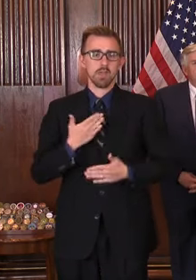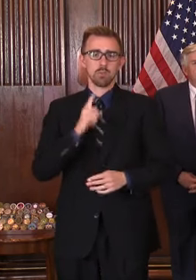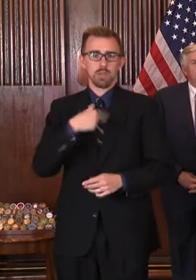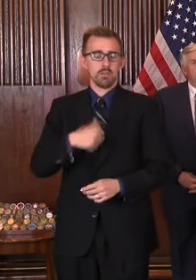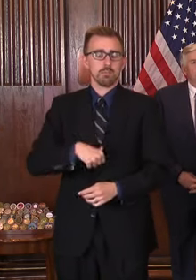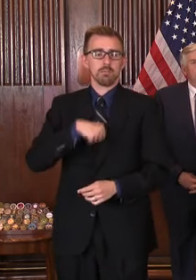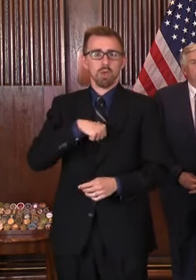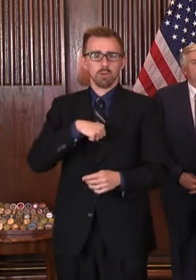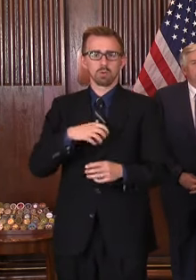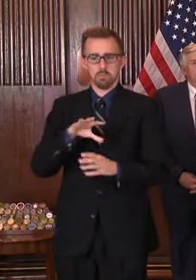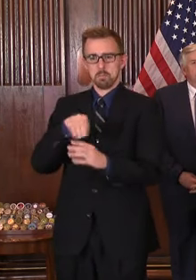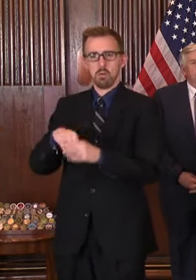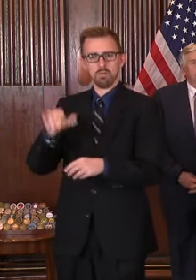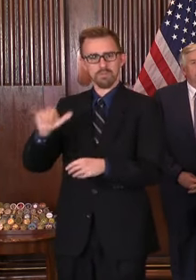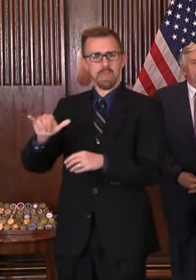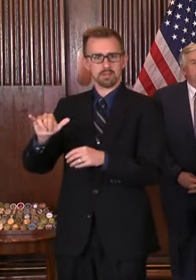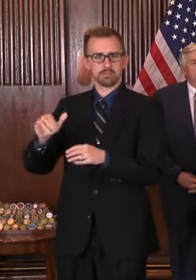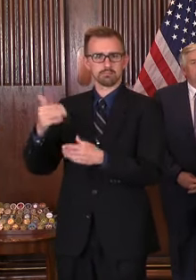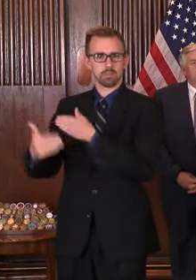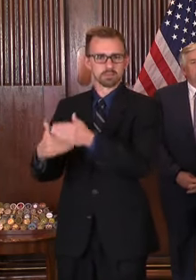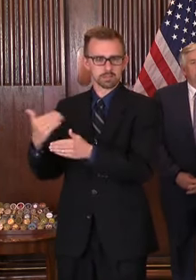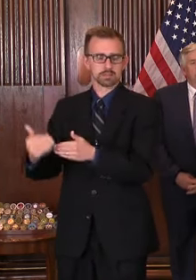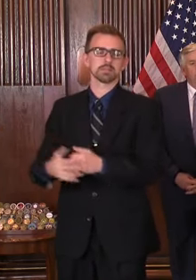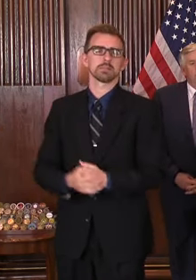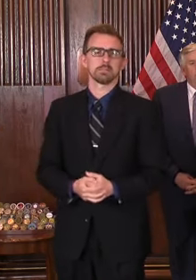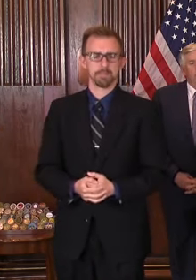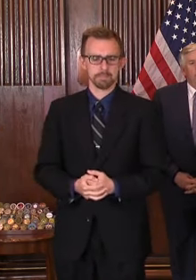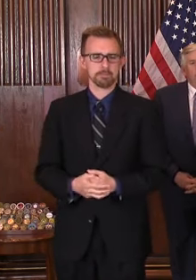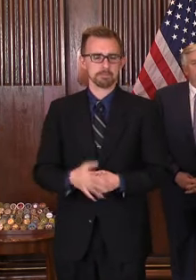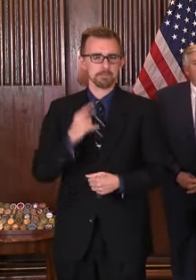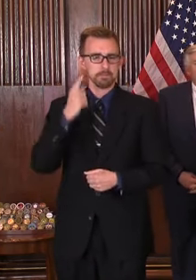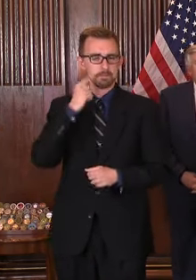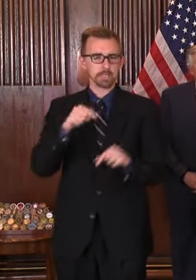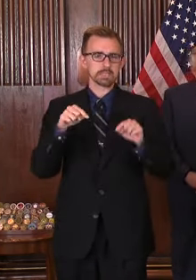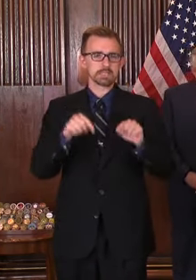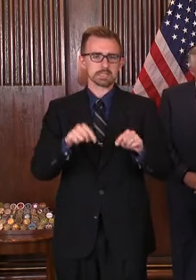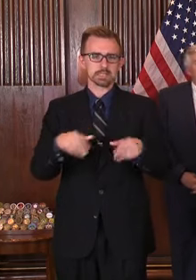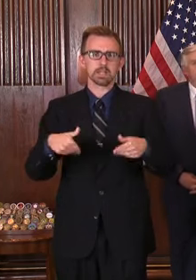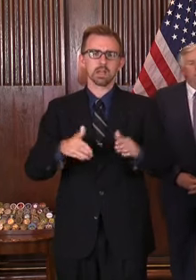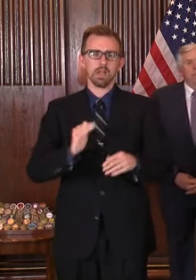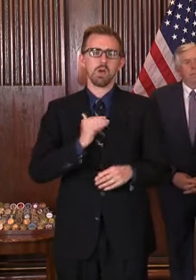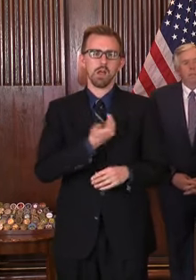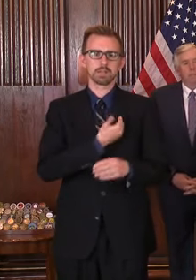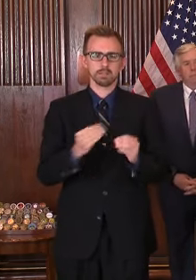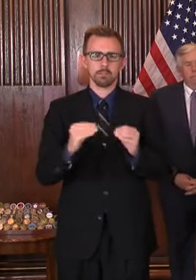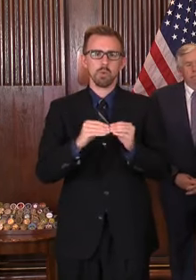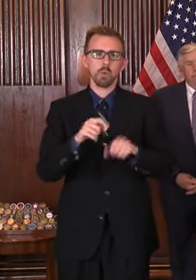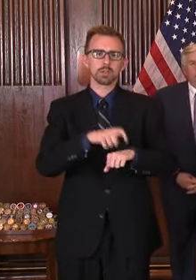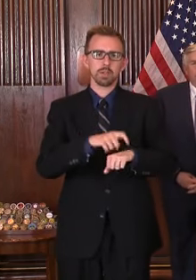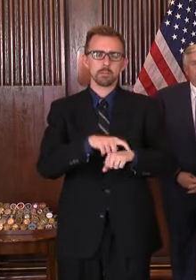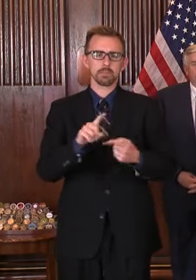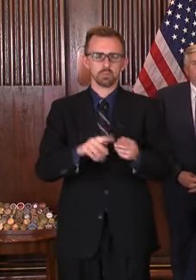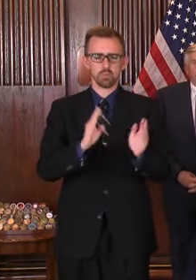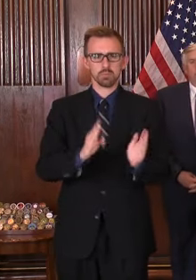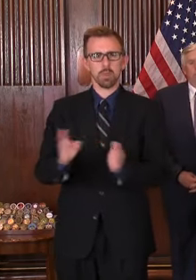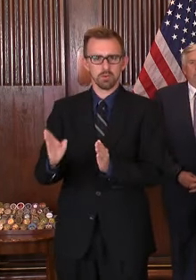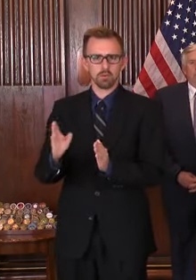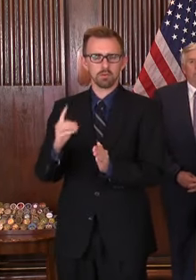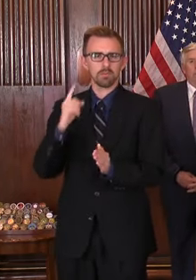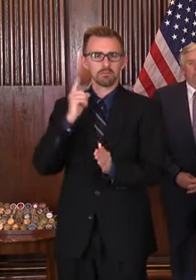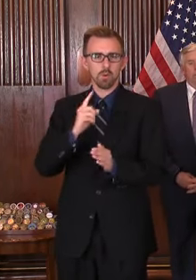to be part of. I think that this has afforded us time to prepare for